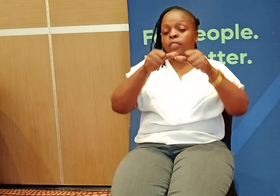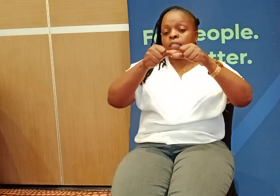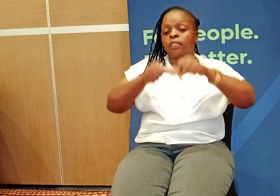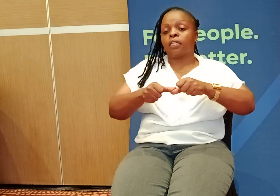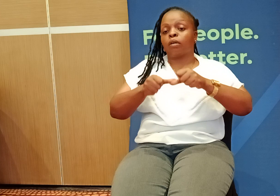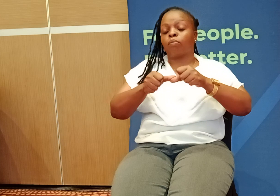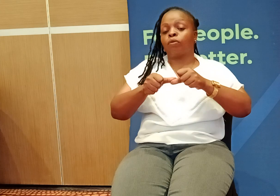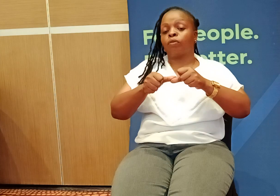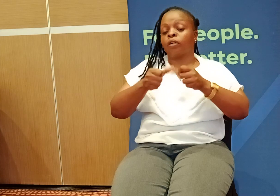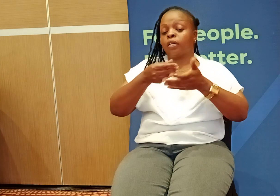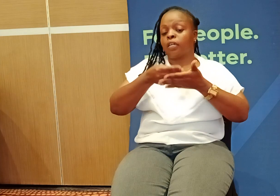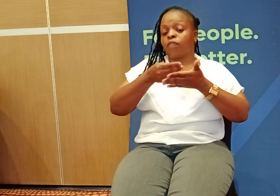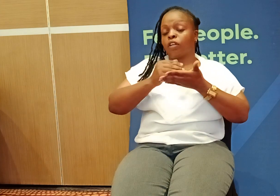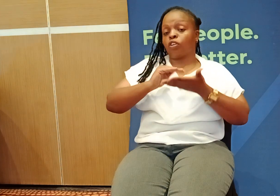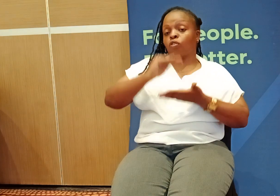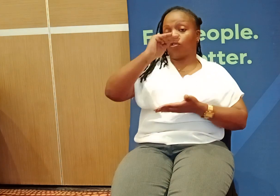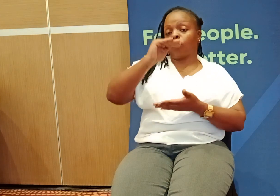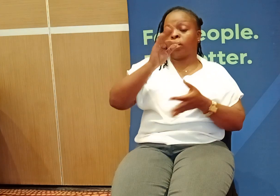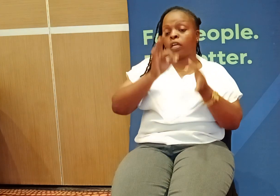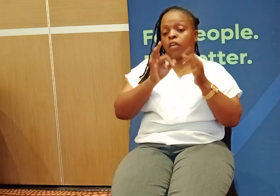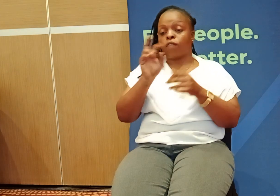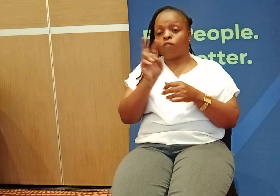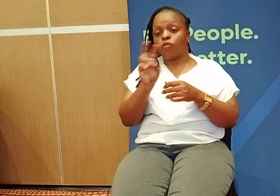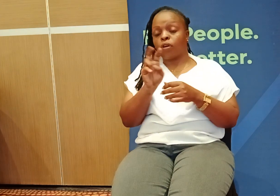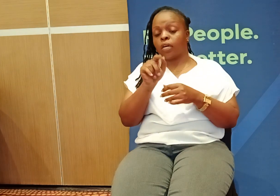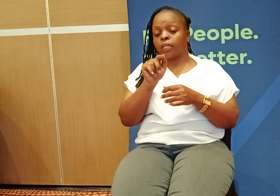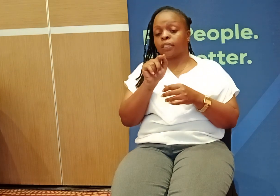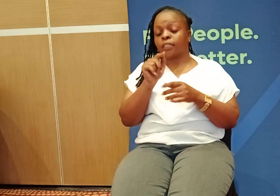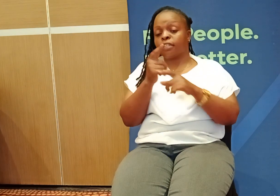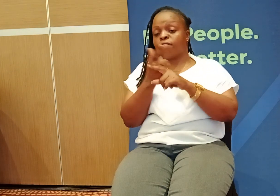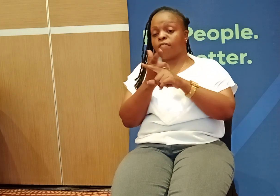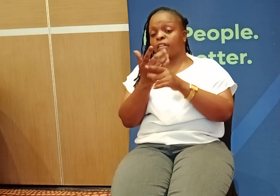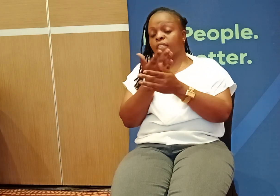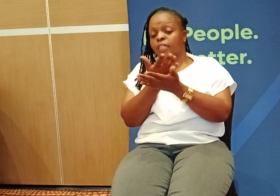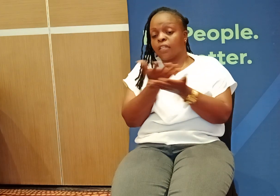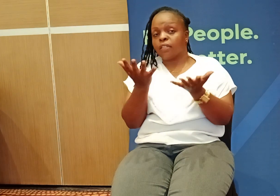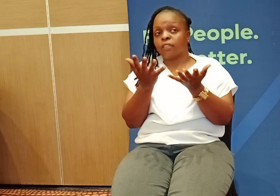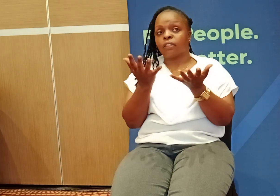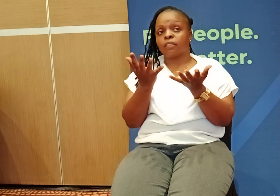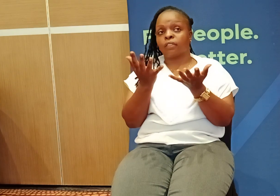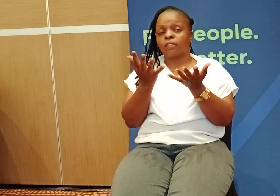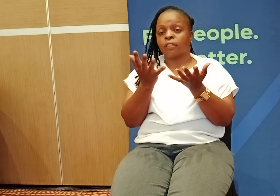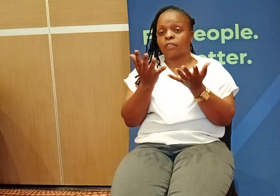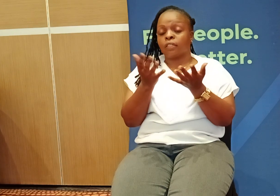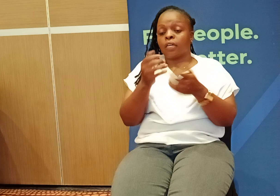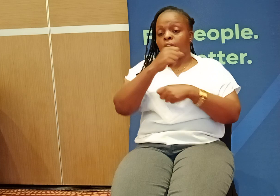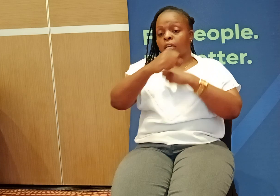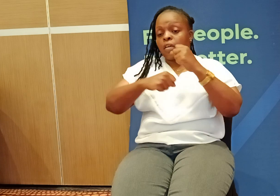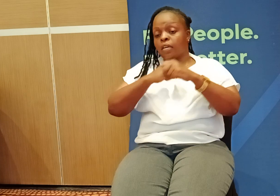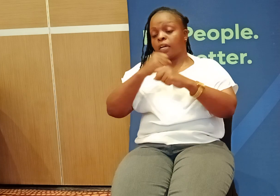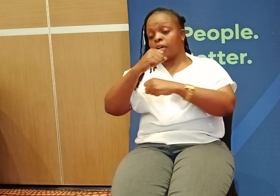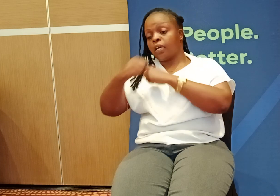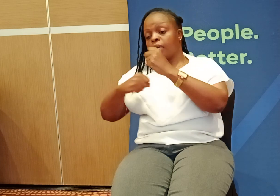revenue growth, if we look at each of those entities, Year on year, Uganda grew